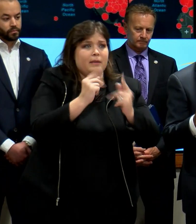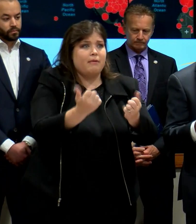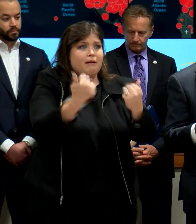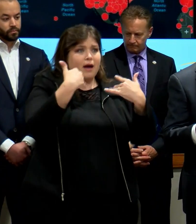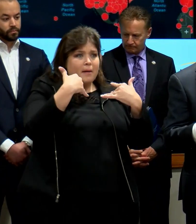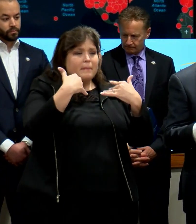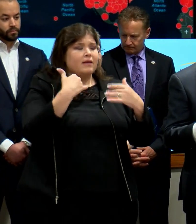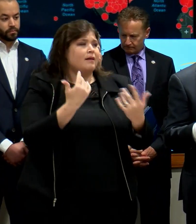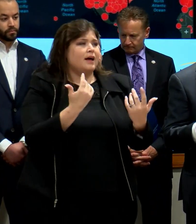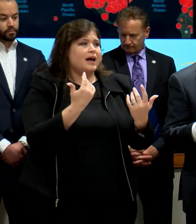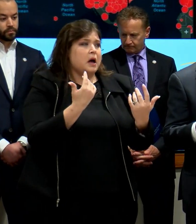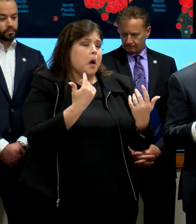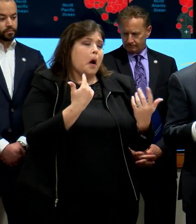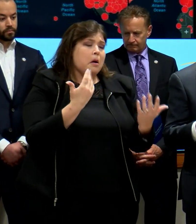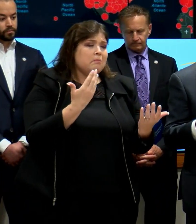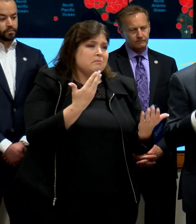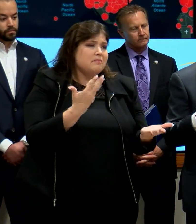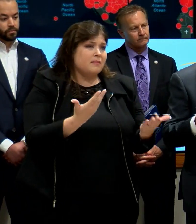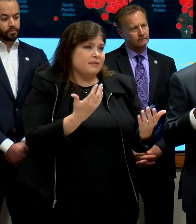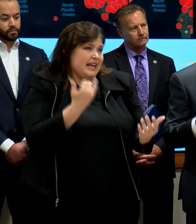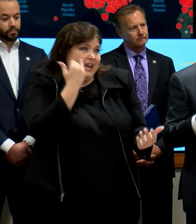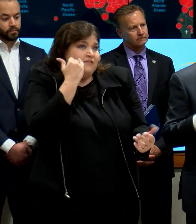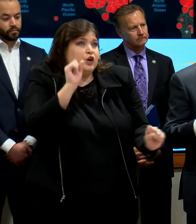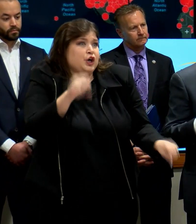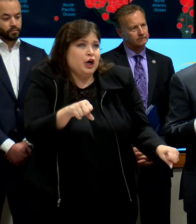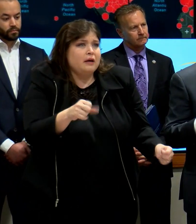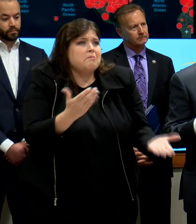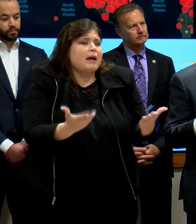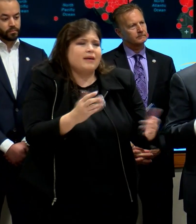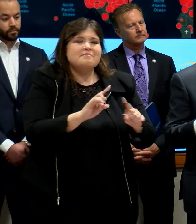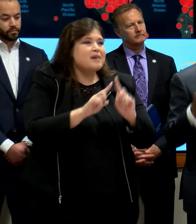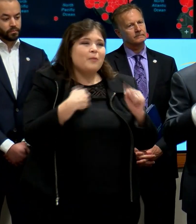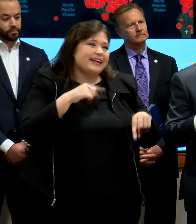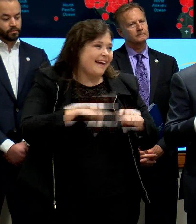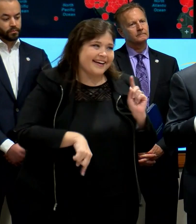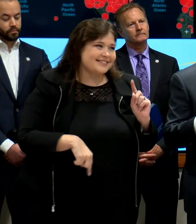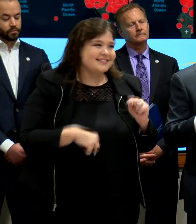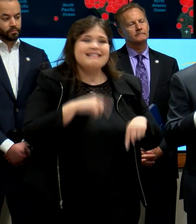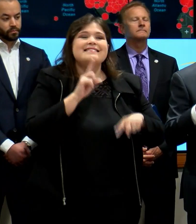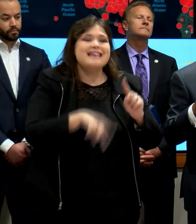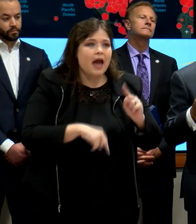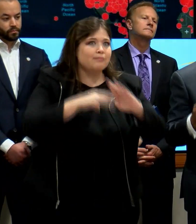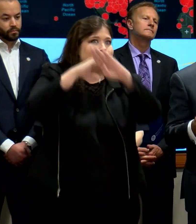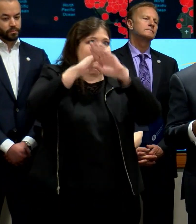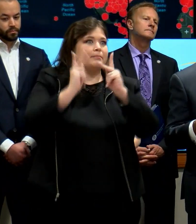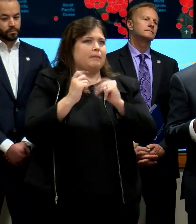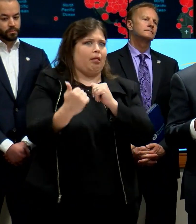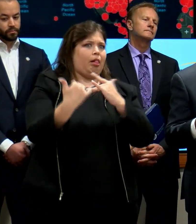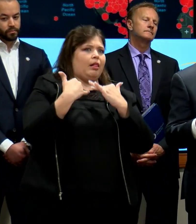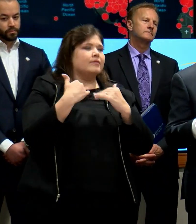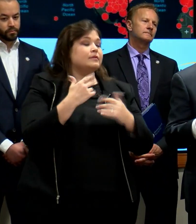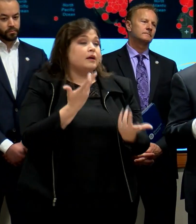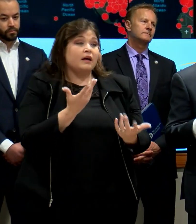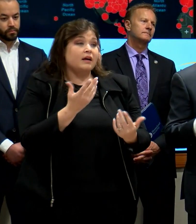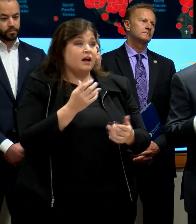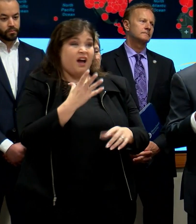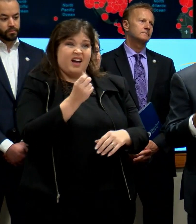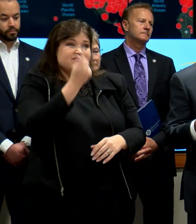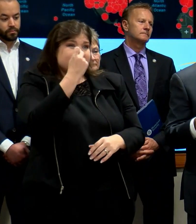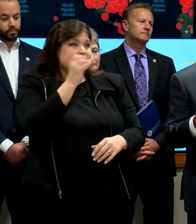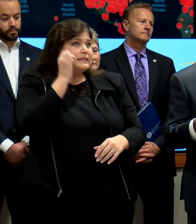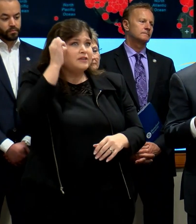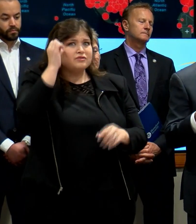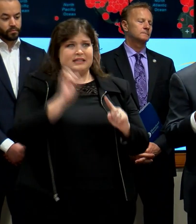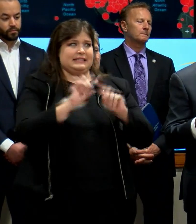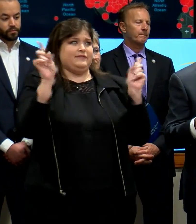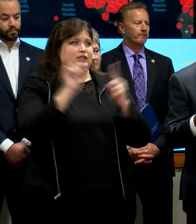that would be one thing. And then I will tell you, yesterday we were at a different position. You know, I know when we were